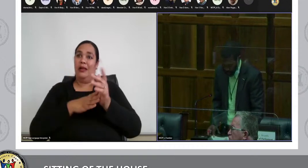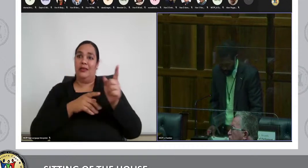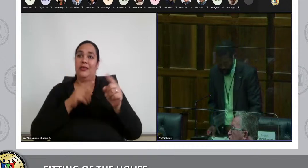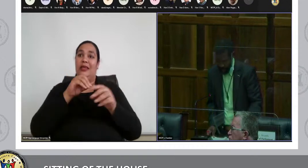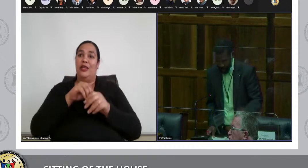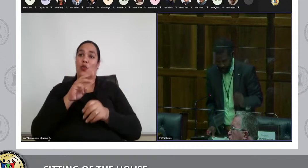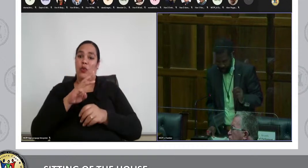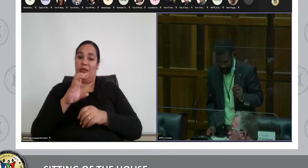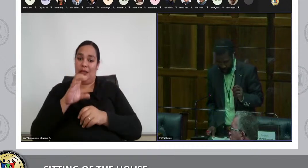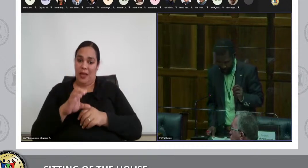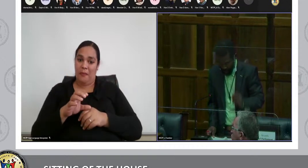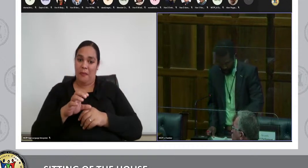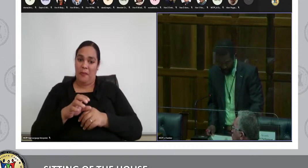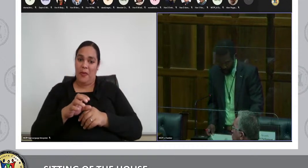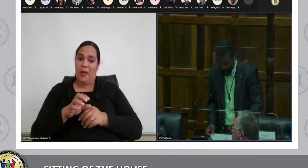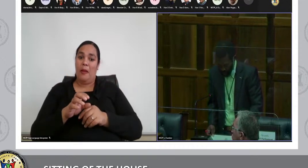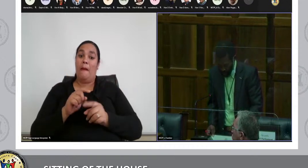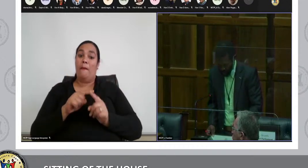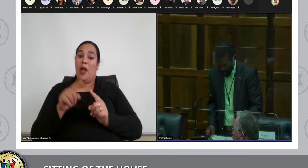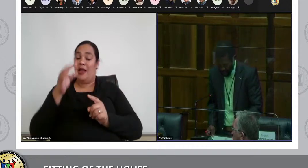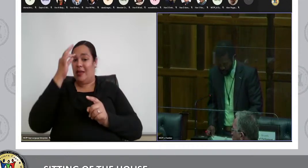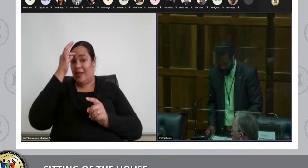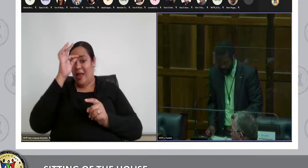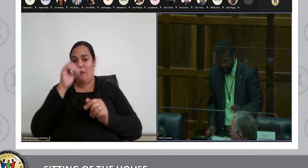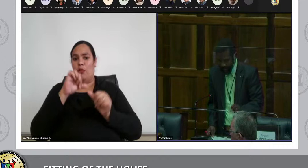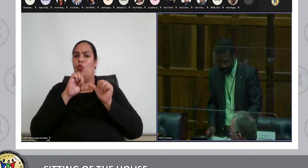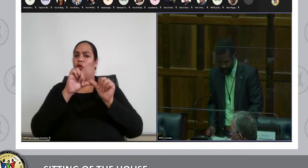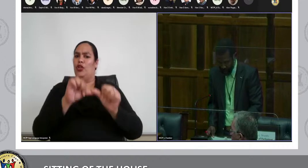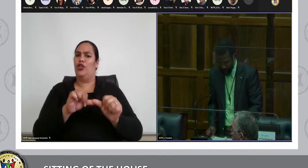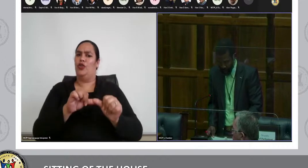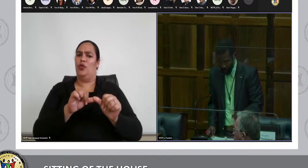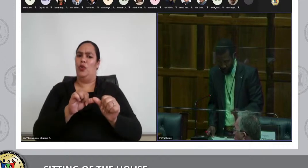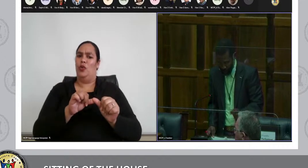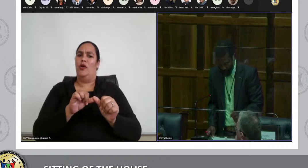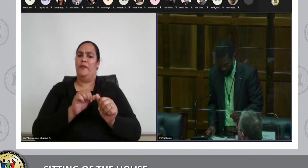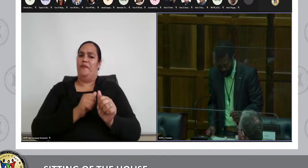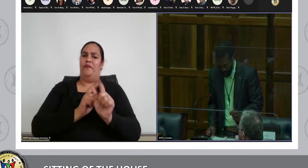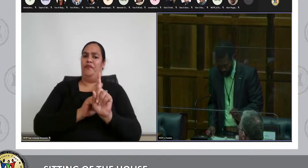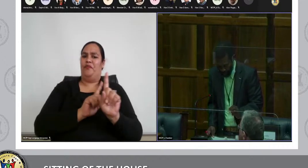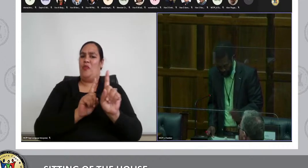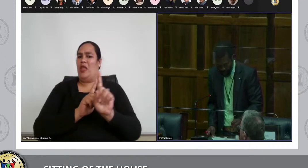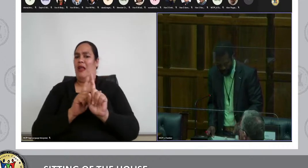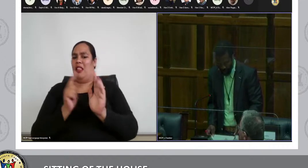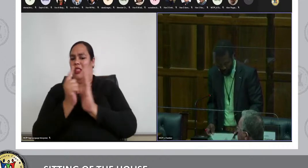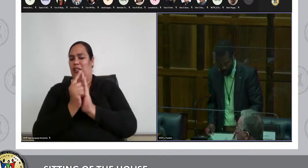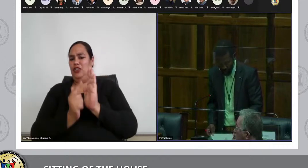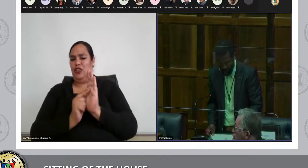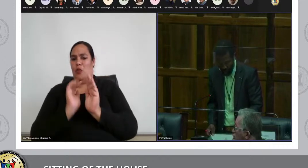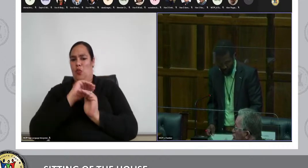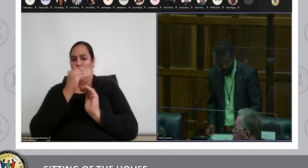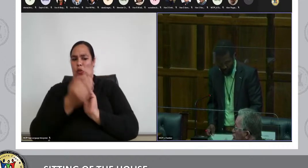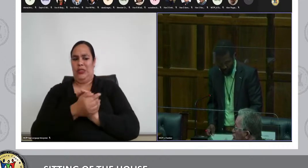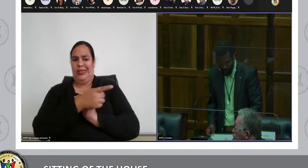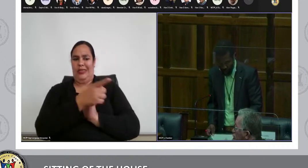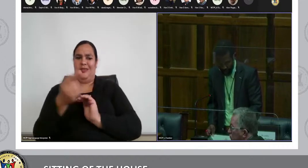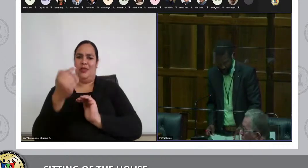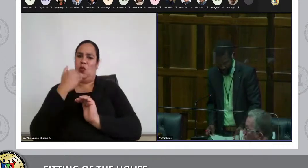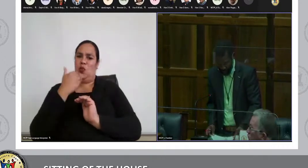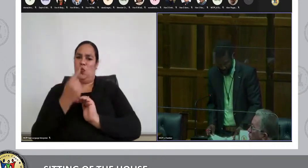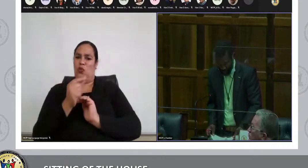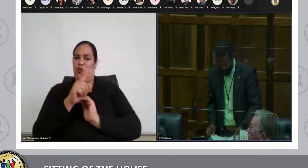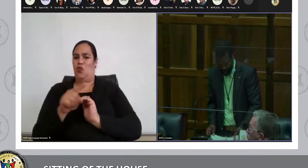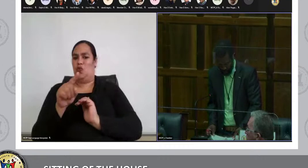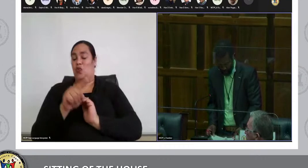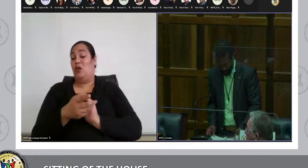Western Cape, the government continued to hide behind legislation to protect those who are alleged